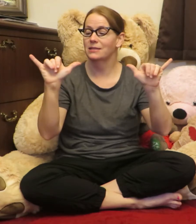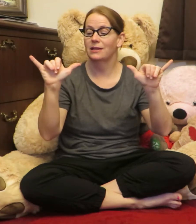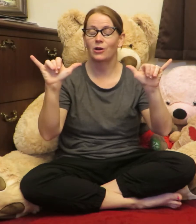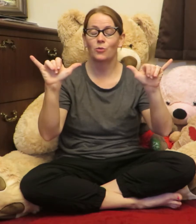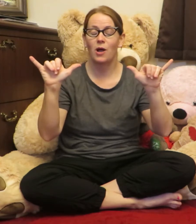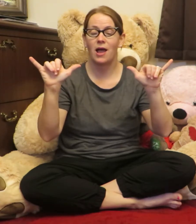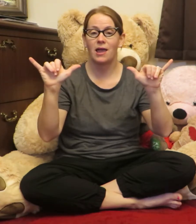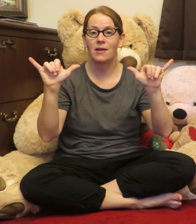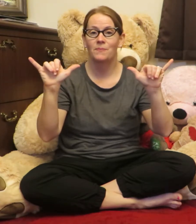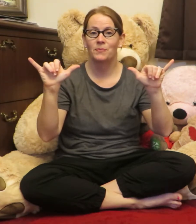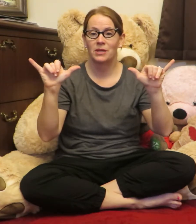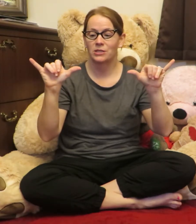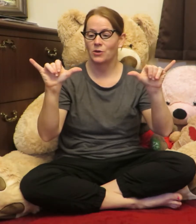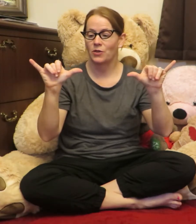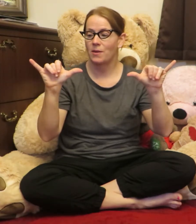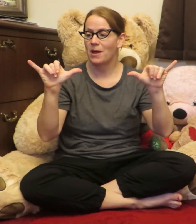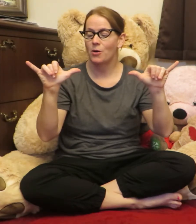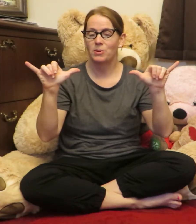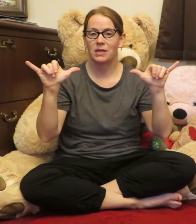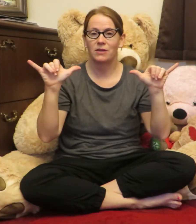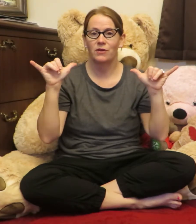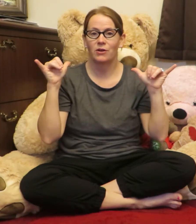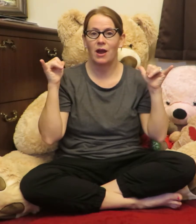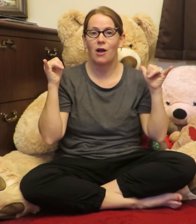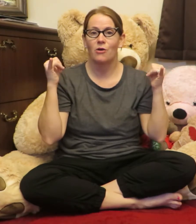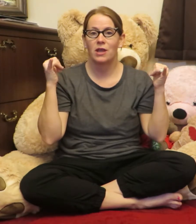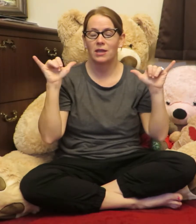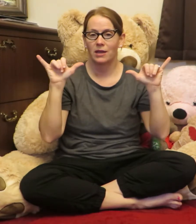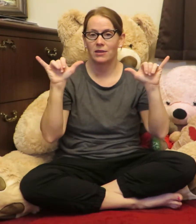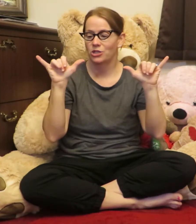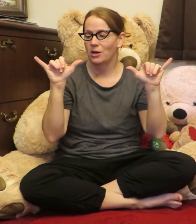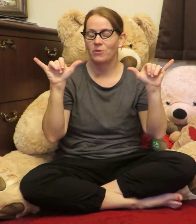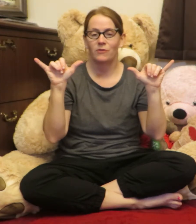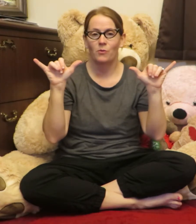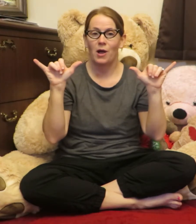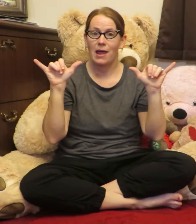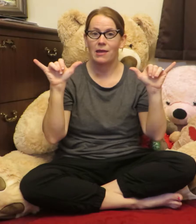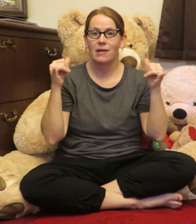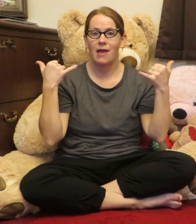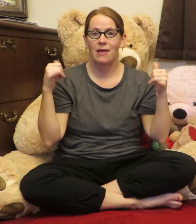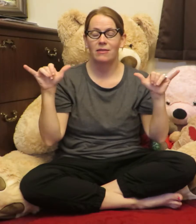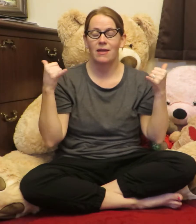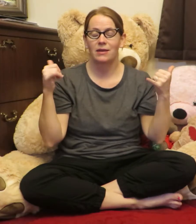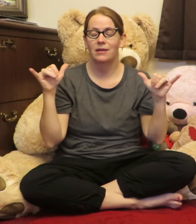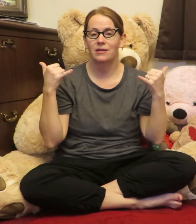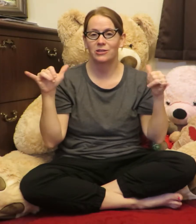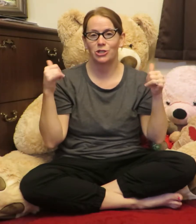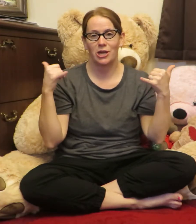the letter Y, so thumb out, pinky finger out, in the shape of a Y, and then shake